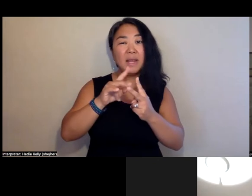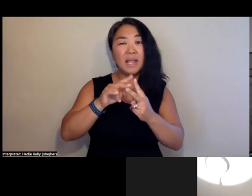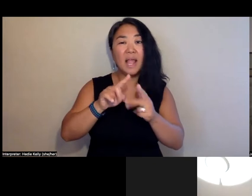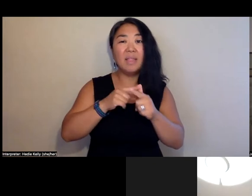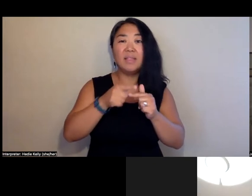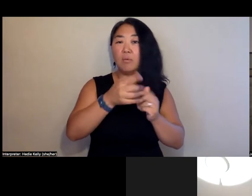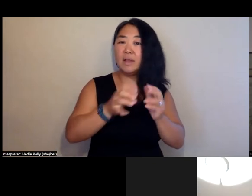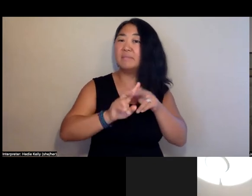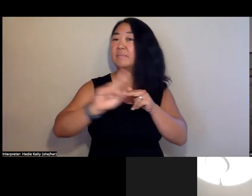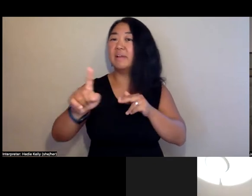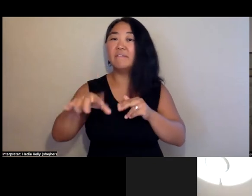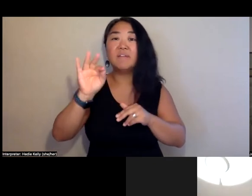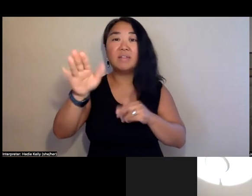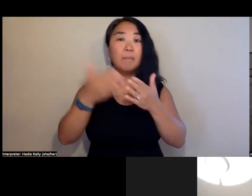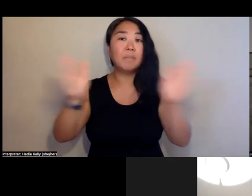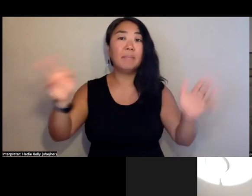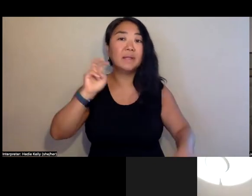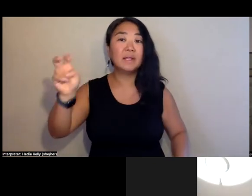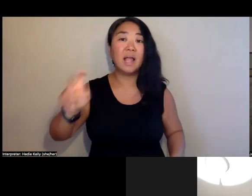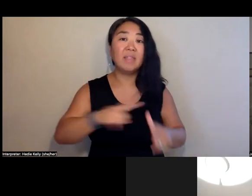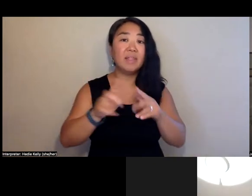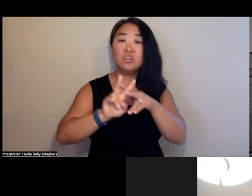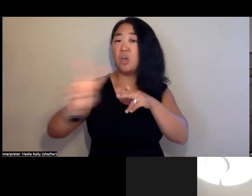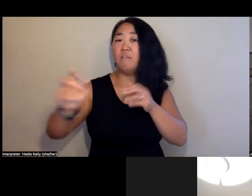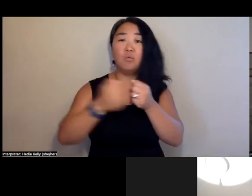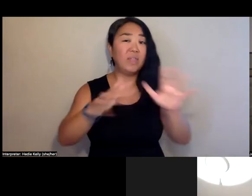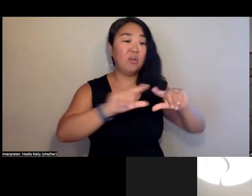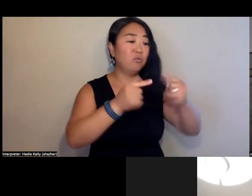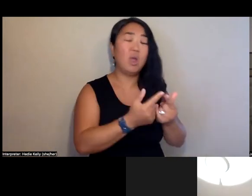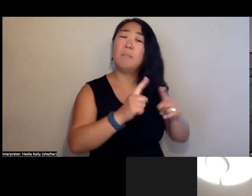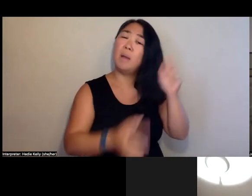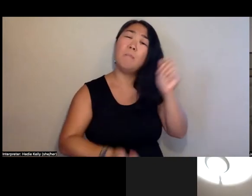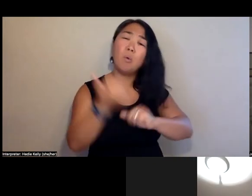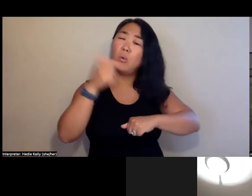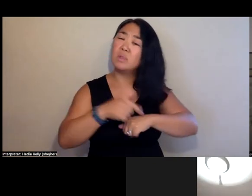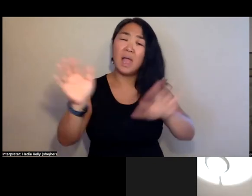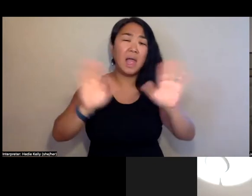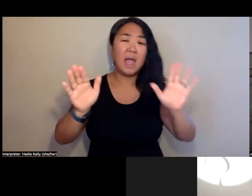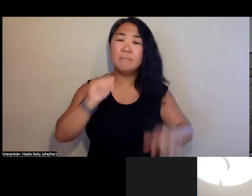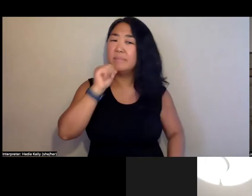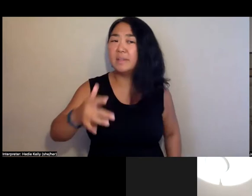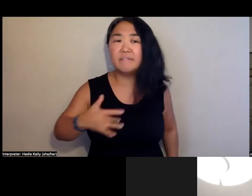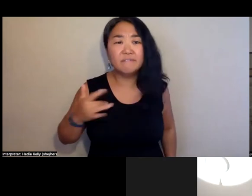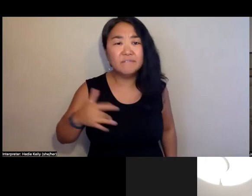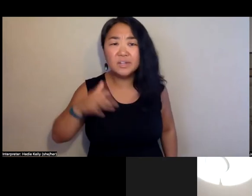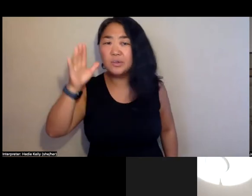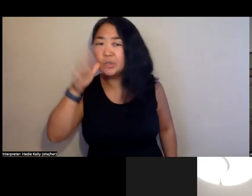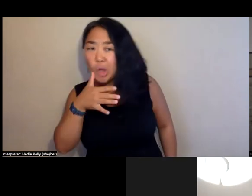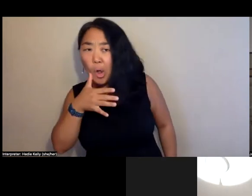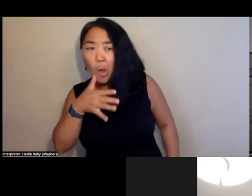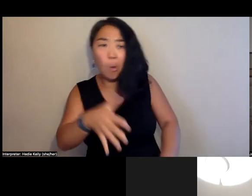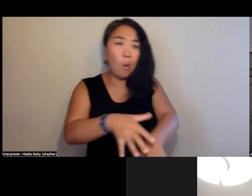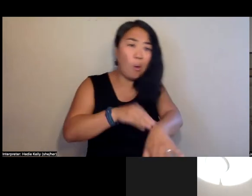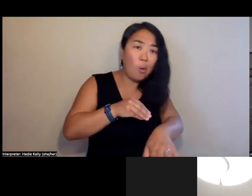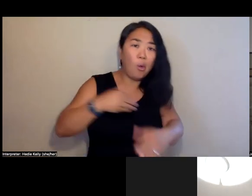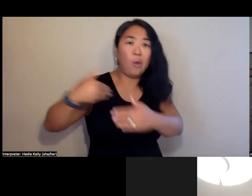their public transport. And then they took off without the group. But for the most part, it doesn't feel slow or burdensome, but